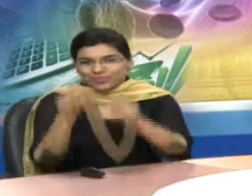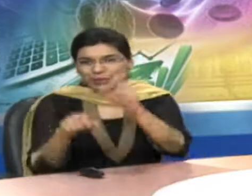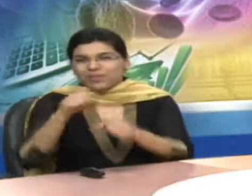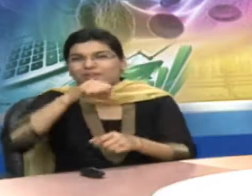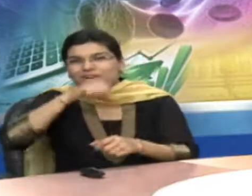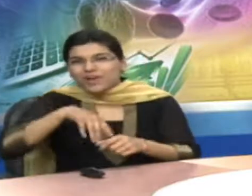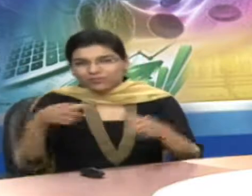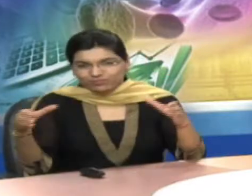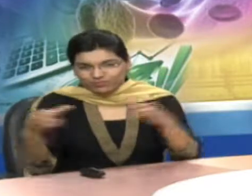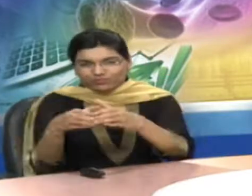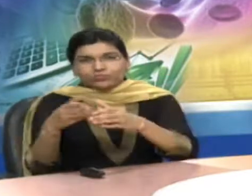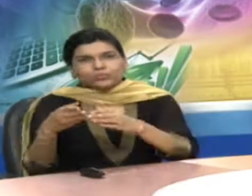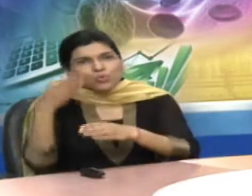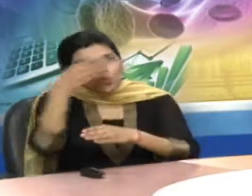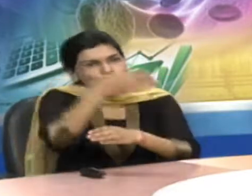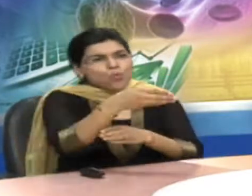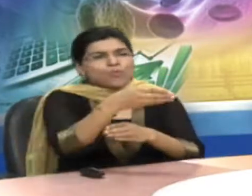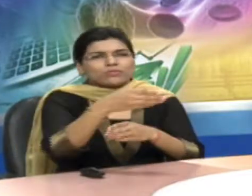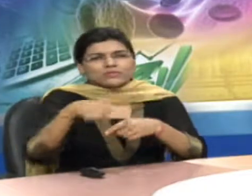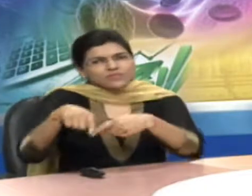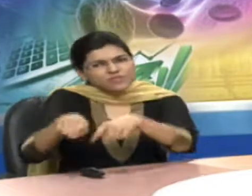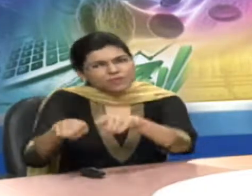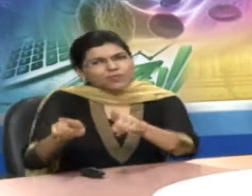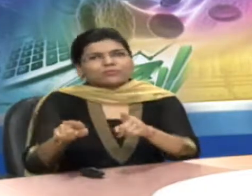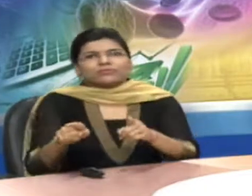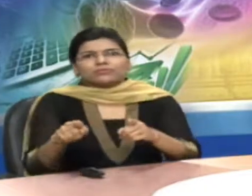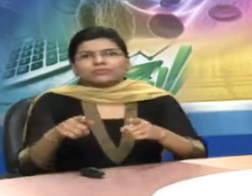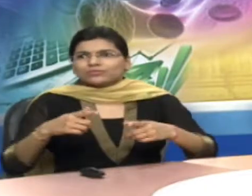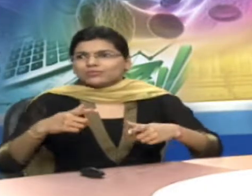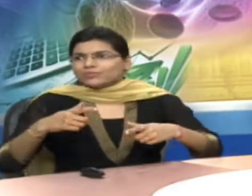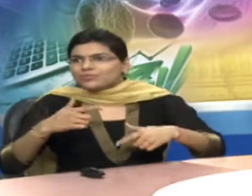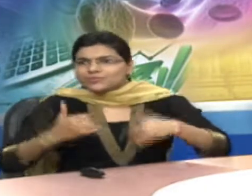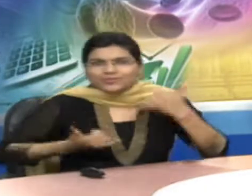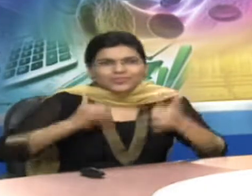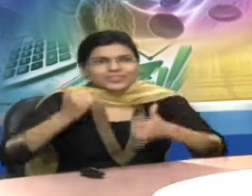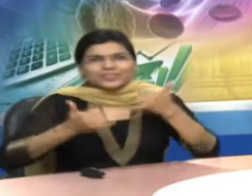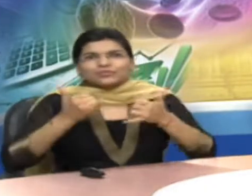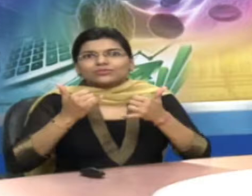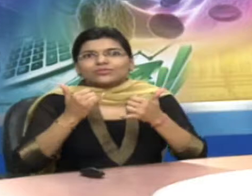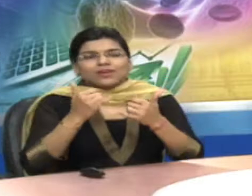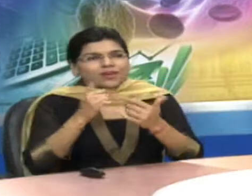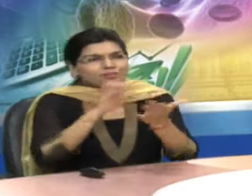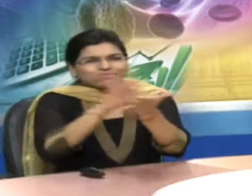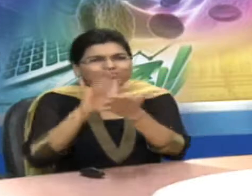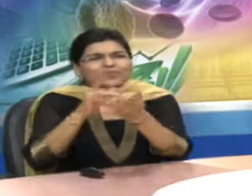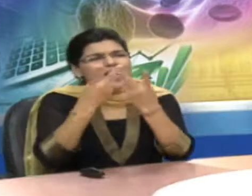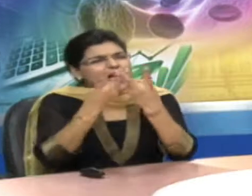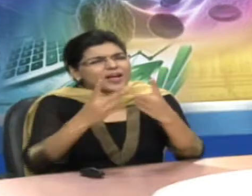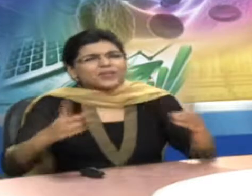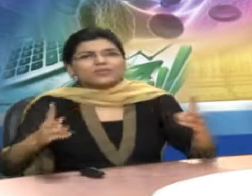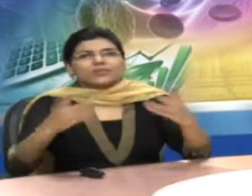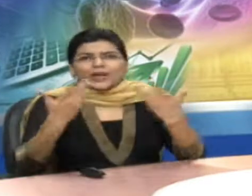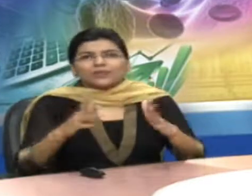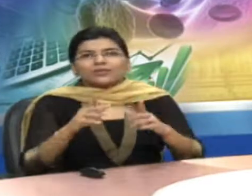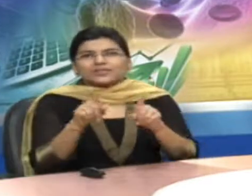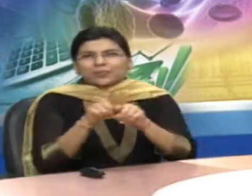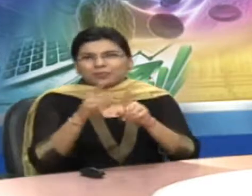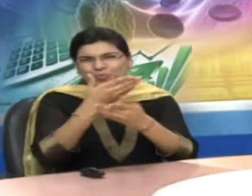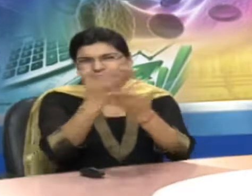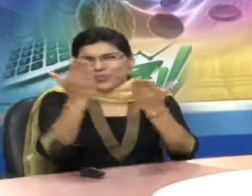I would like them to discover for themselves that they can play about